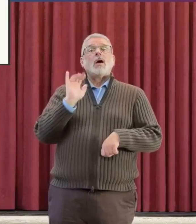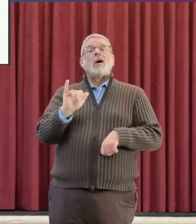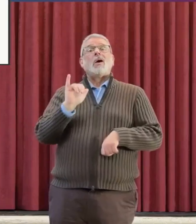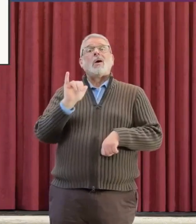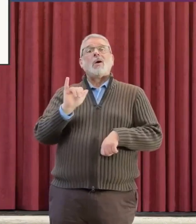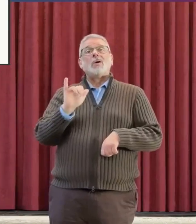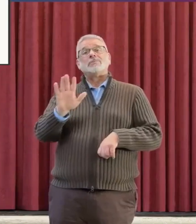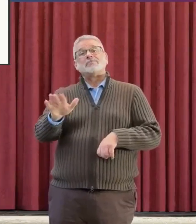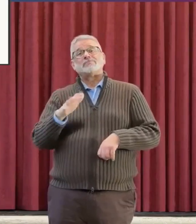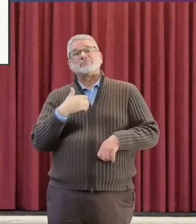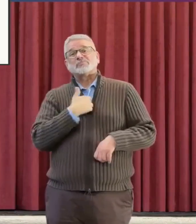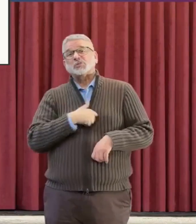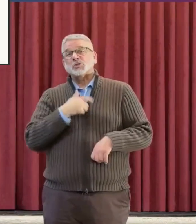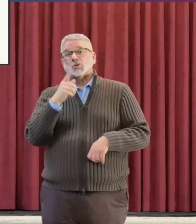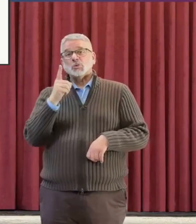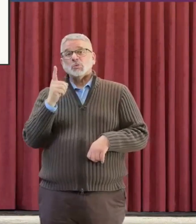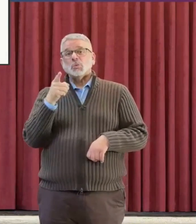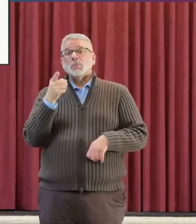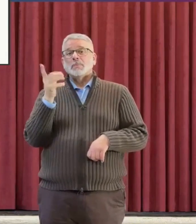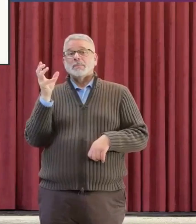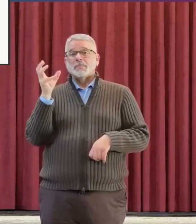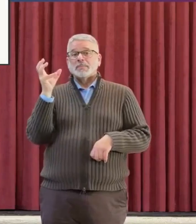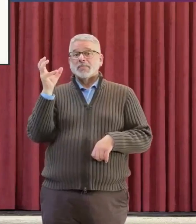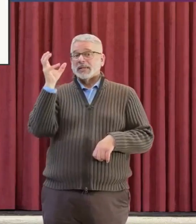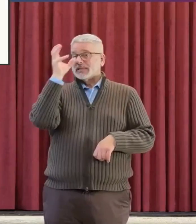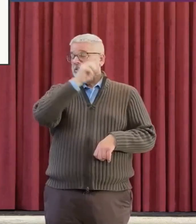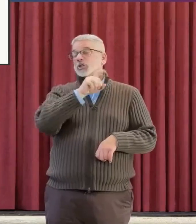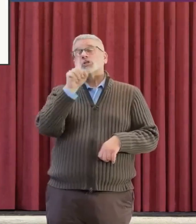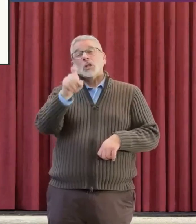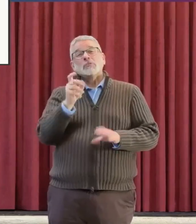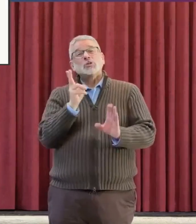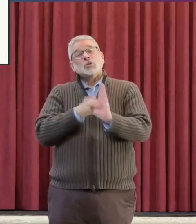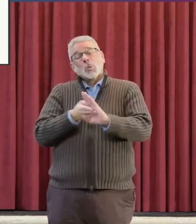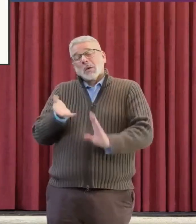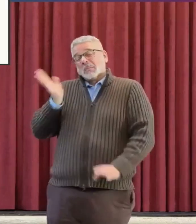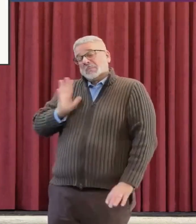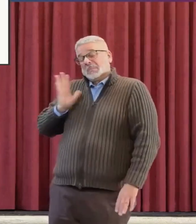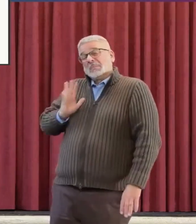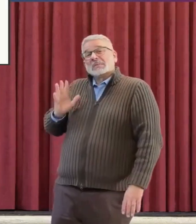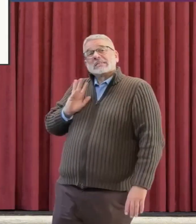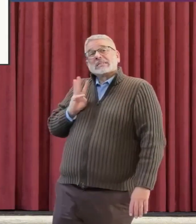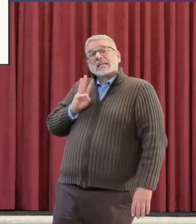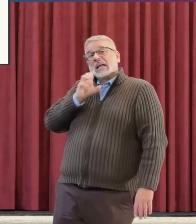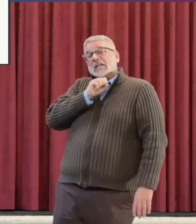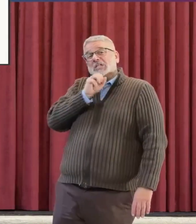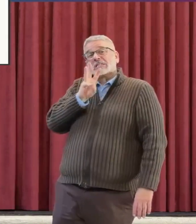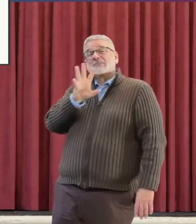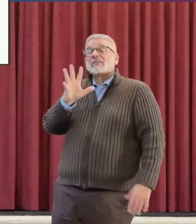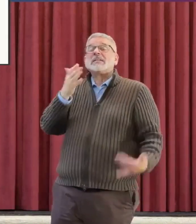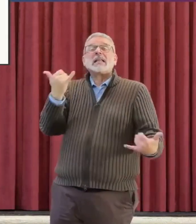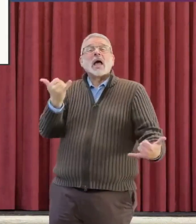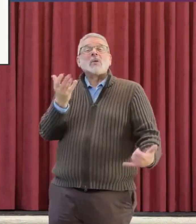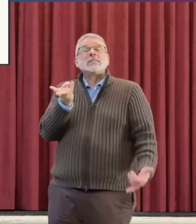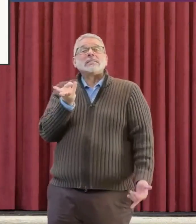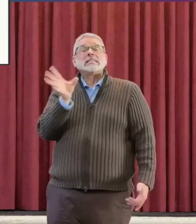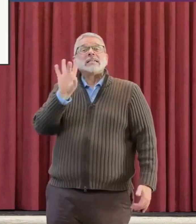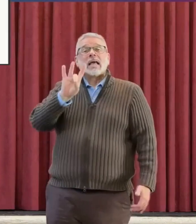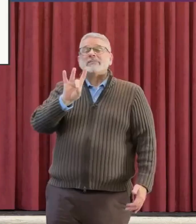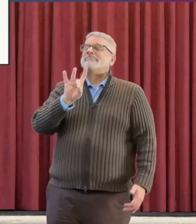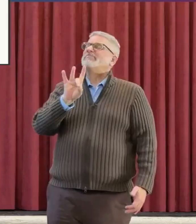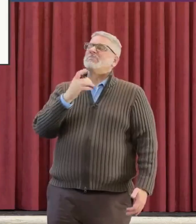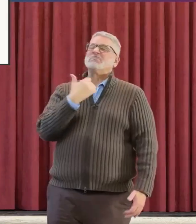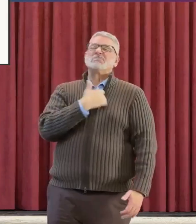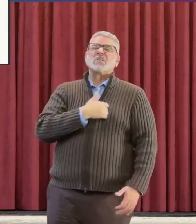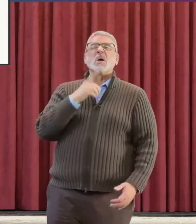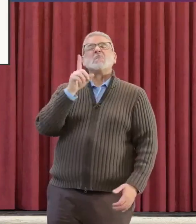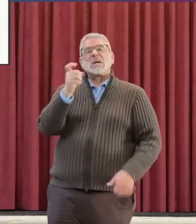oh, you should have joined Medicare Part B at age 65. Now you have penalty. And